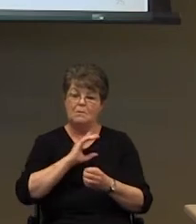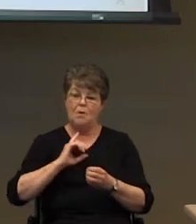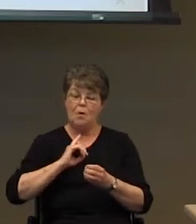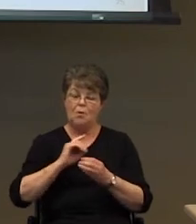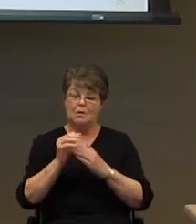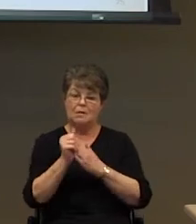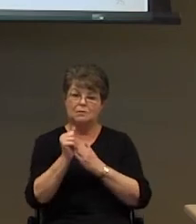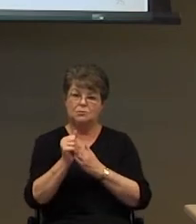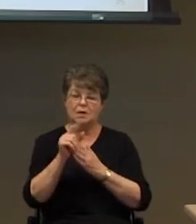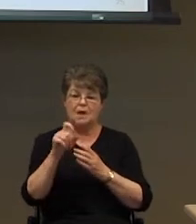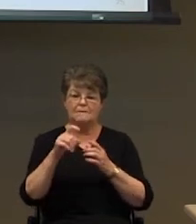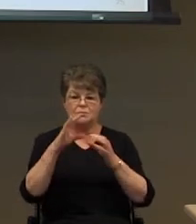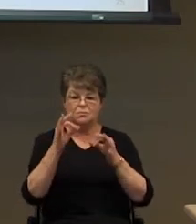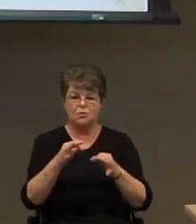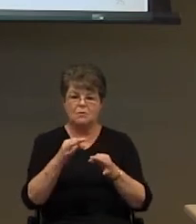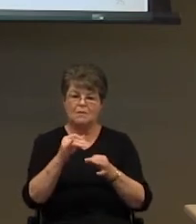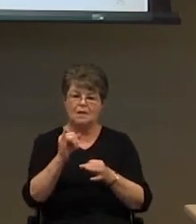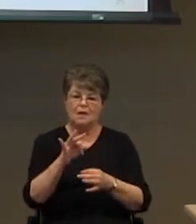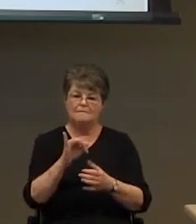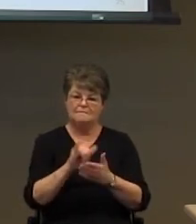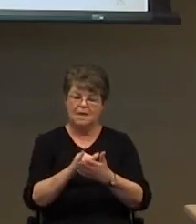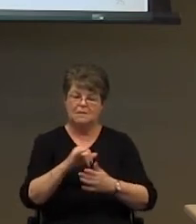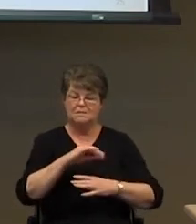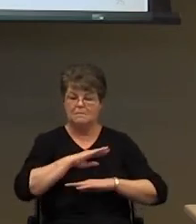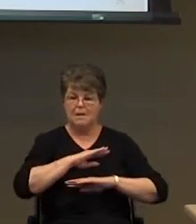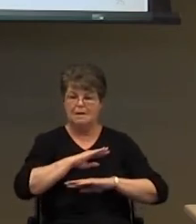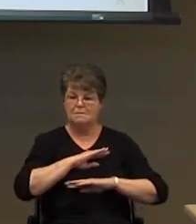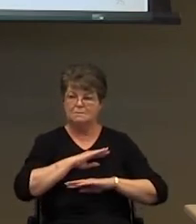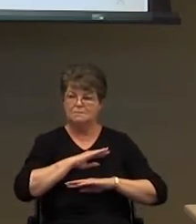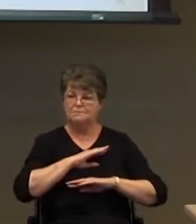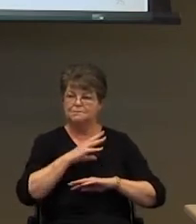to determine whether or not that's being met. And